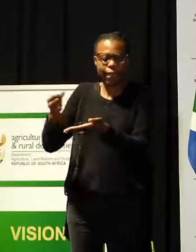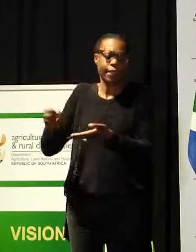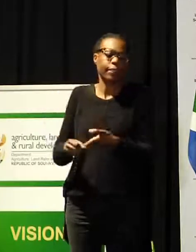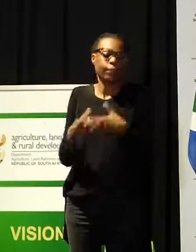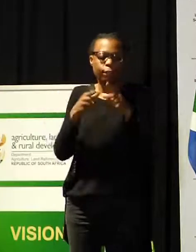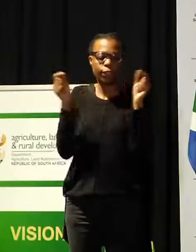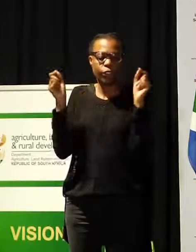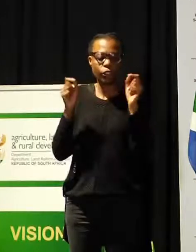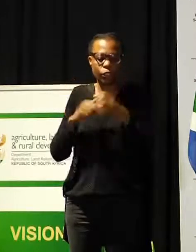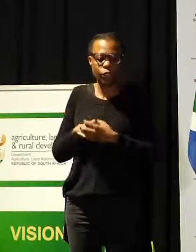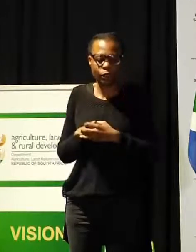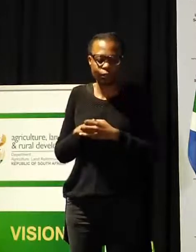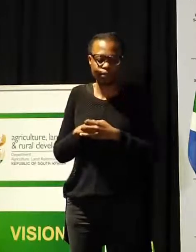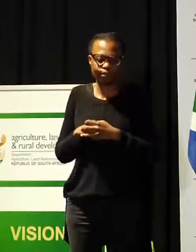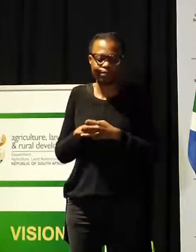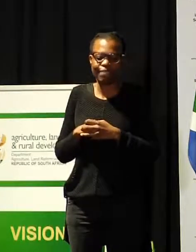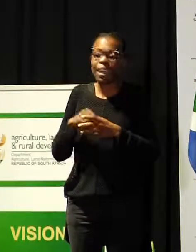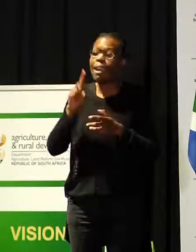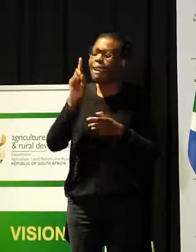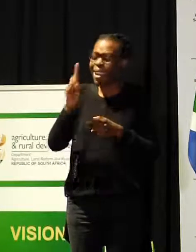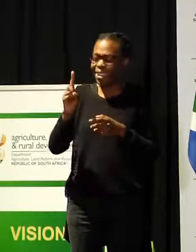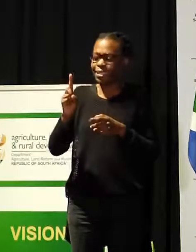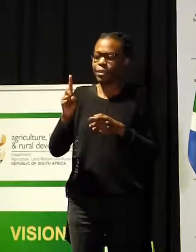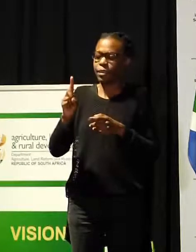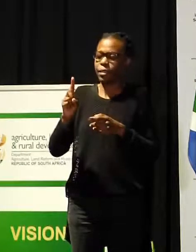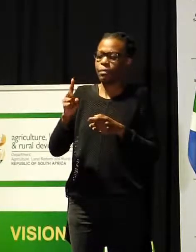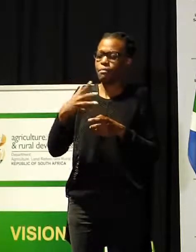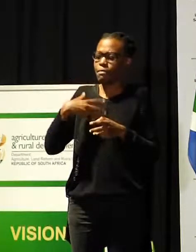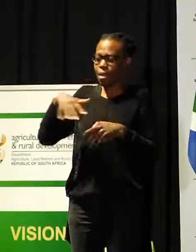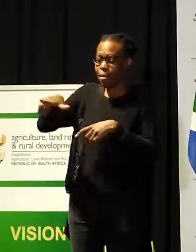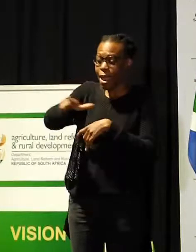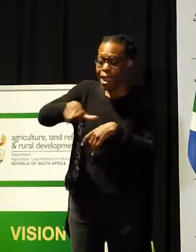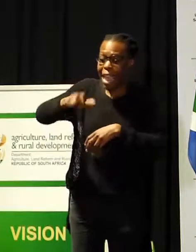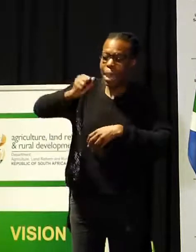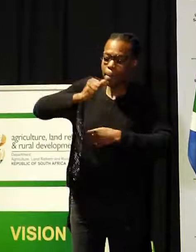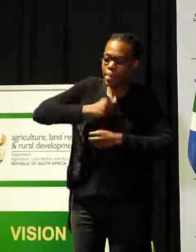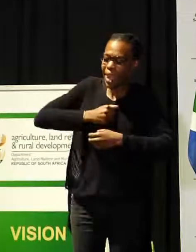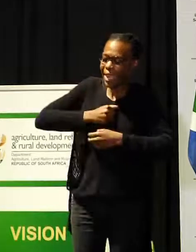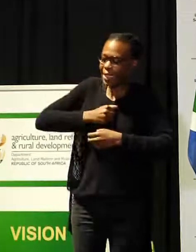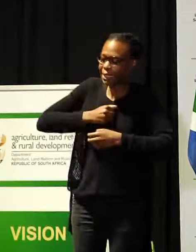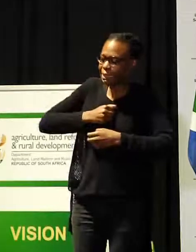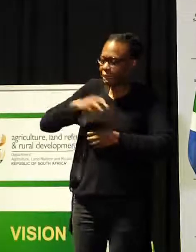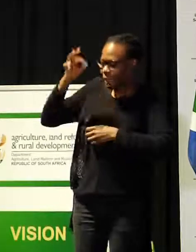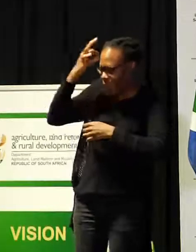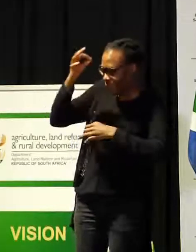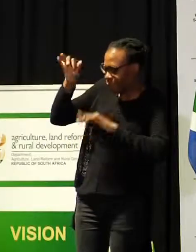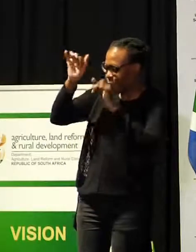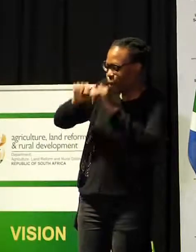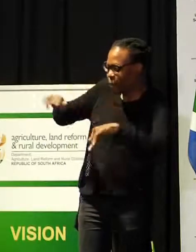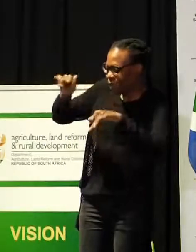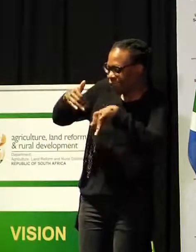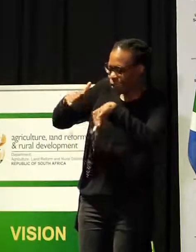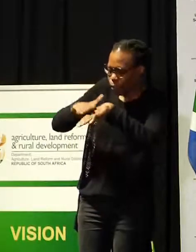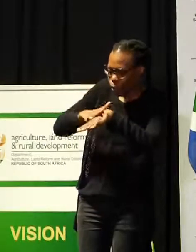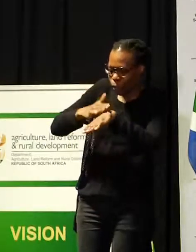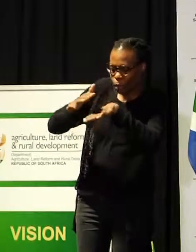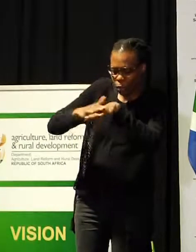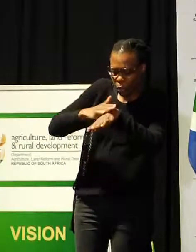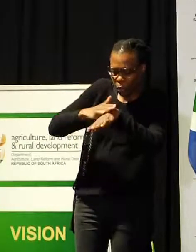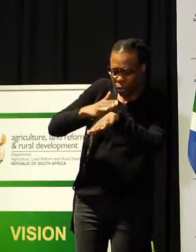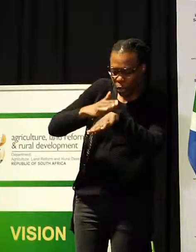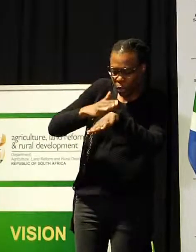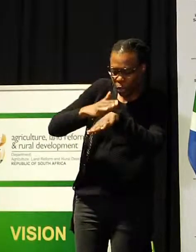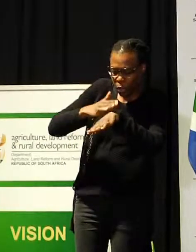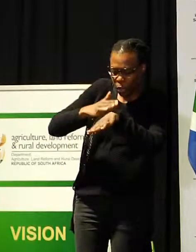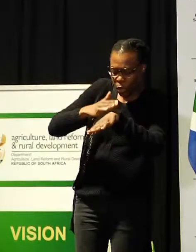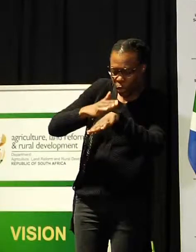The slow pace of settling land claims affecting the communities, they causes conflict amongst communities, and that